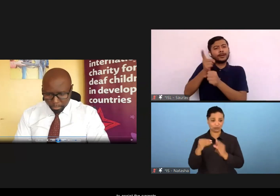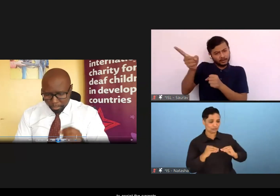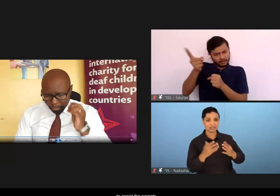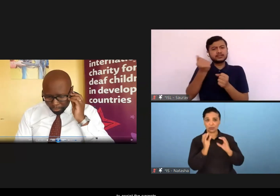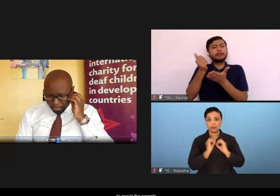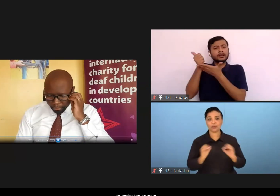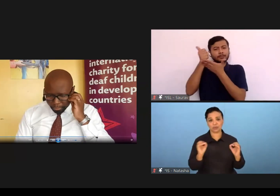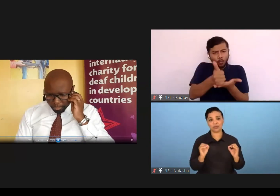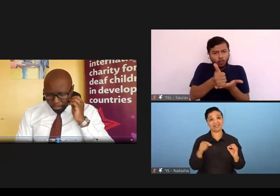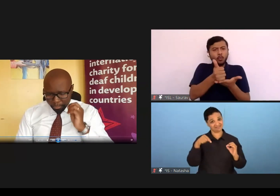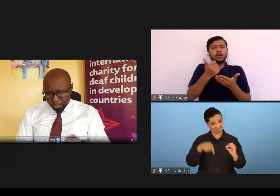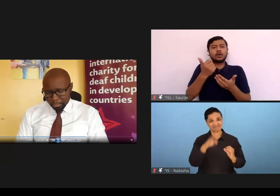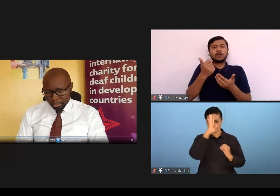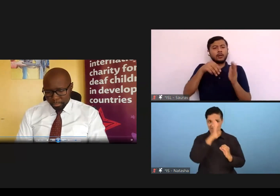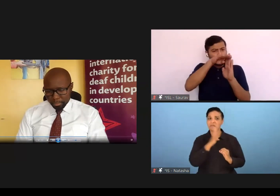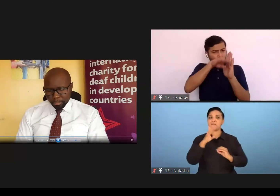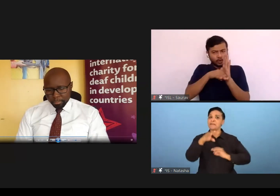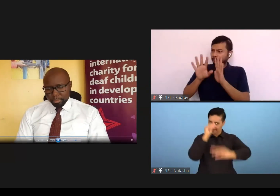the parents.